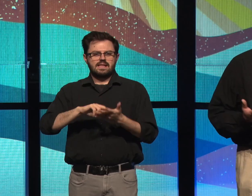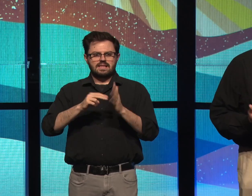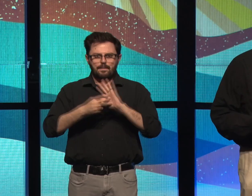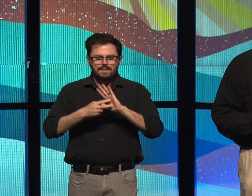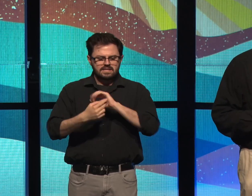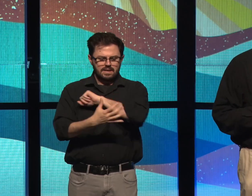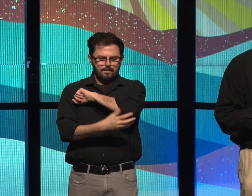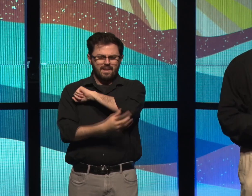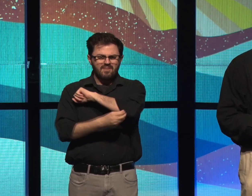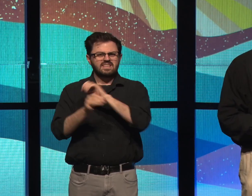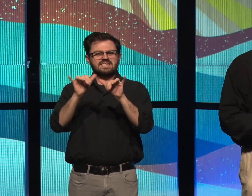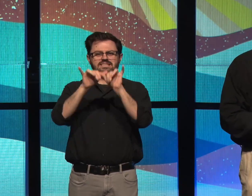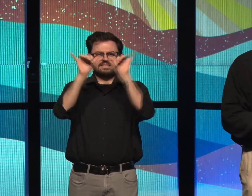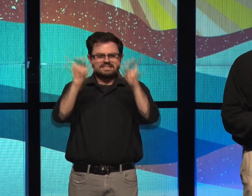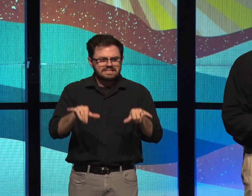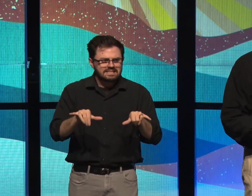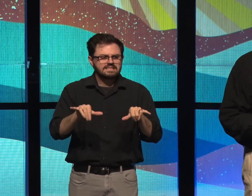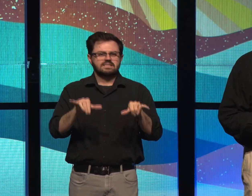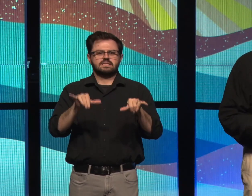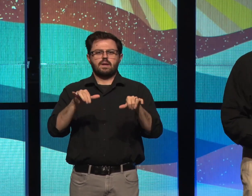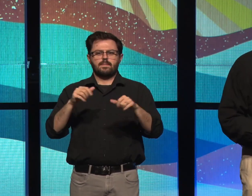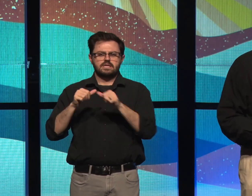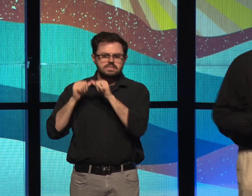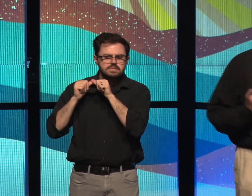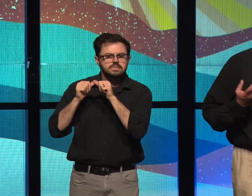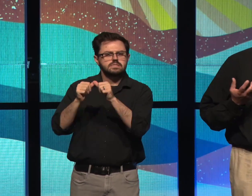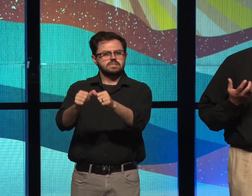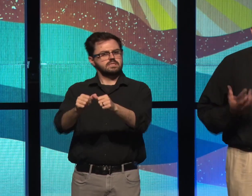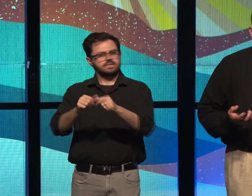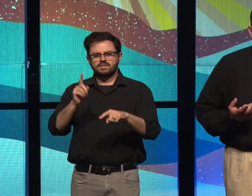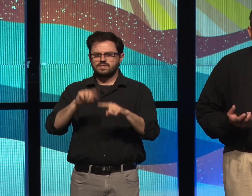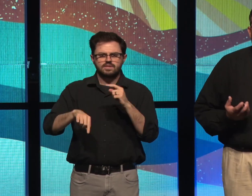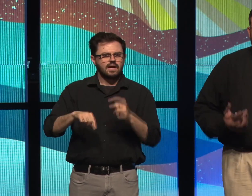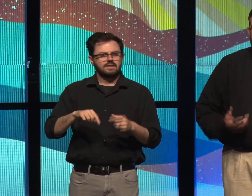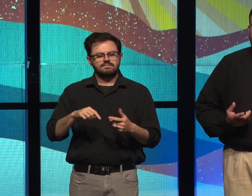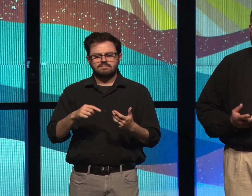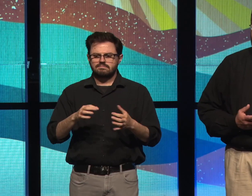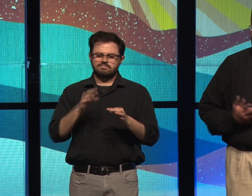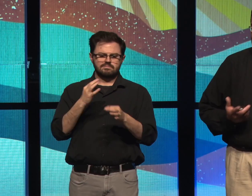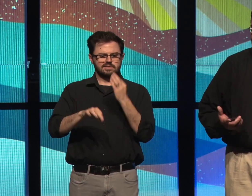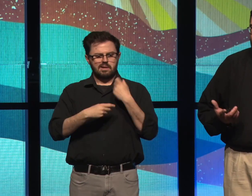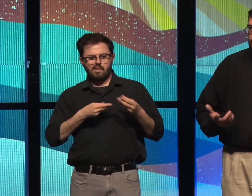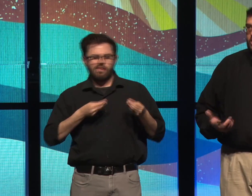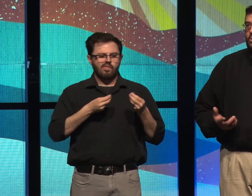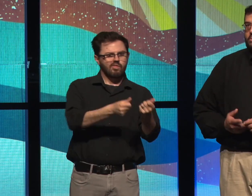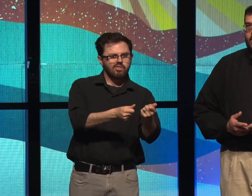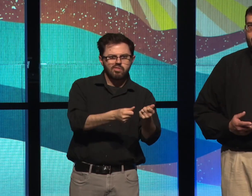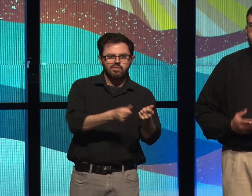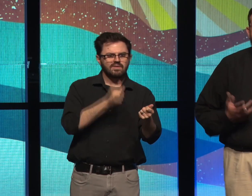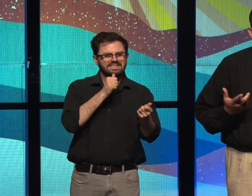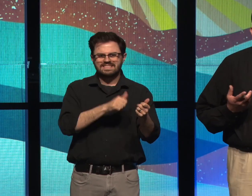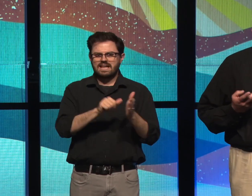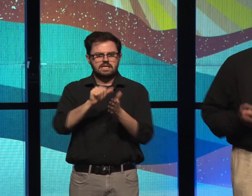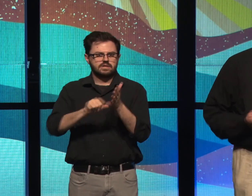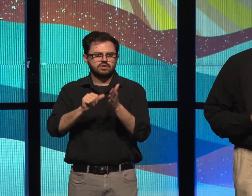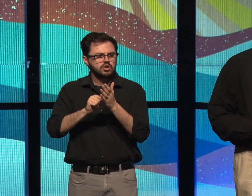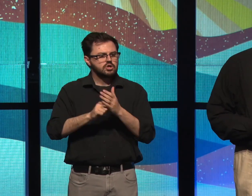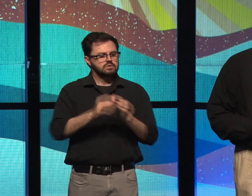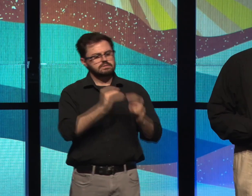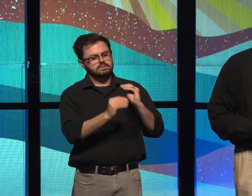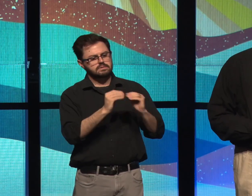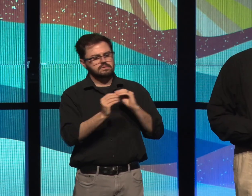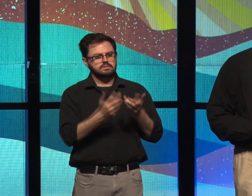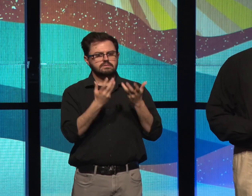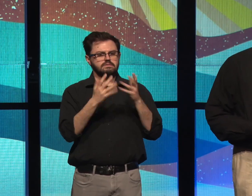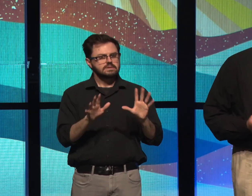fix. It's not like changing the tires on the car. It's like doing surgery, caring for the human body and all of